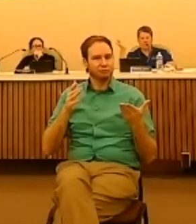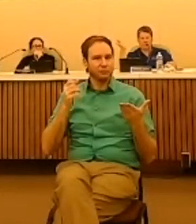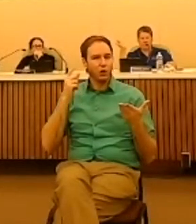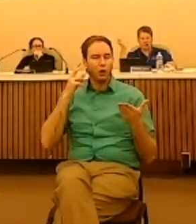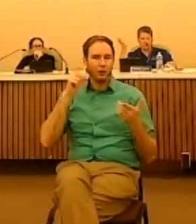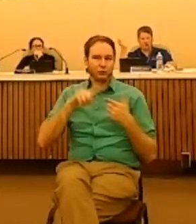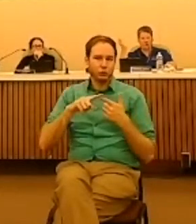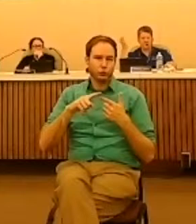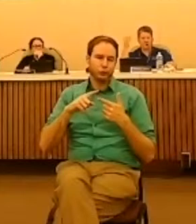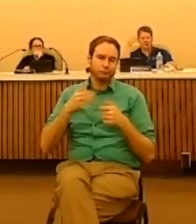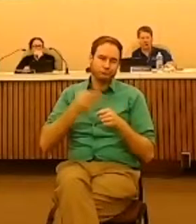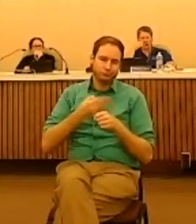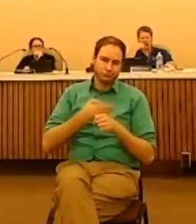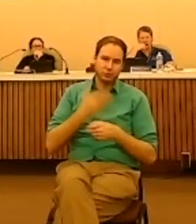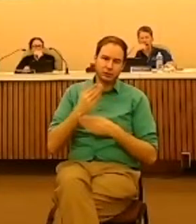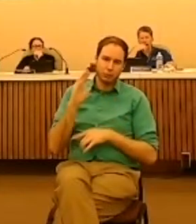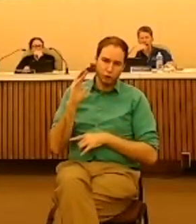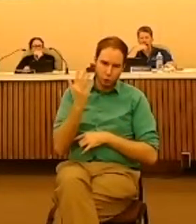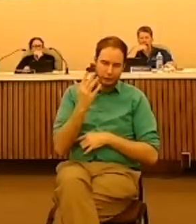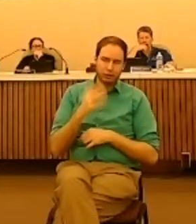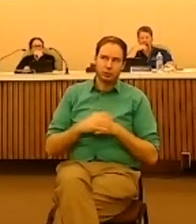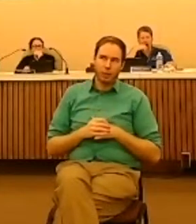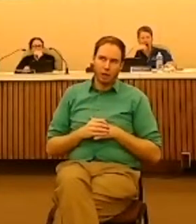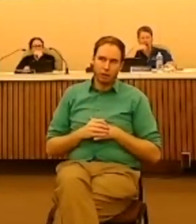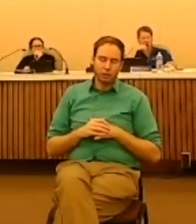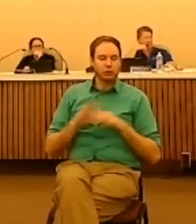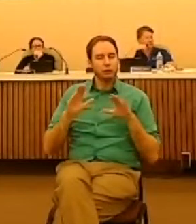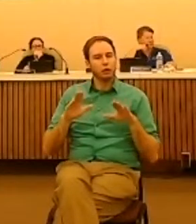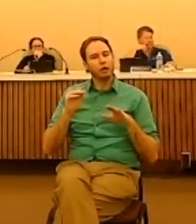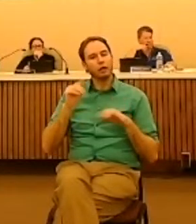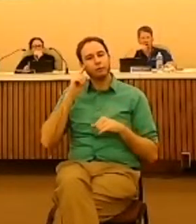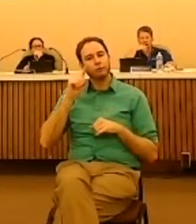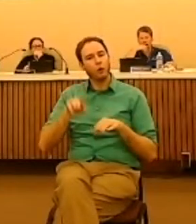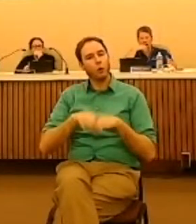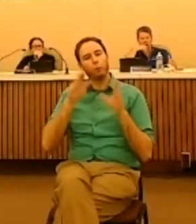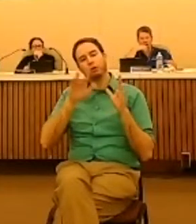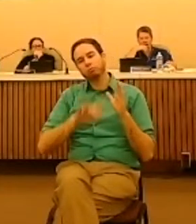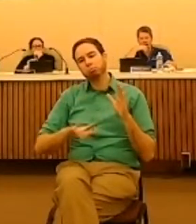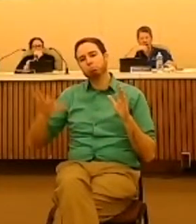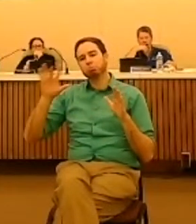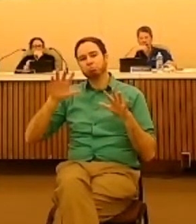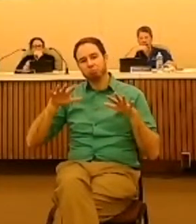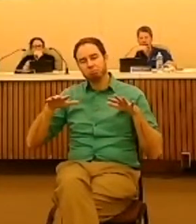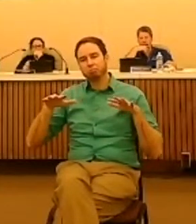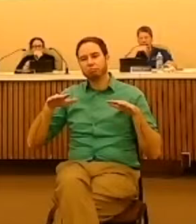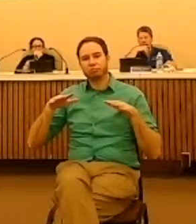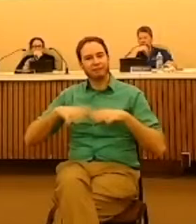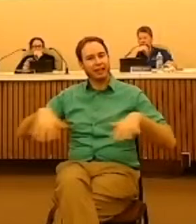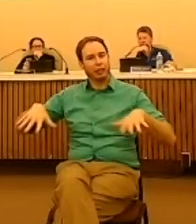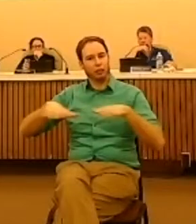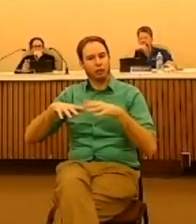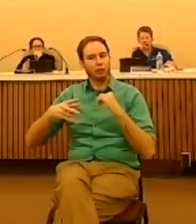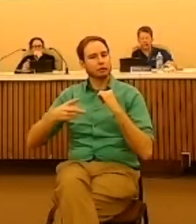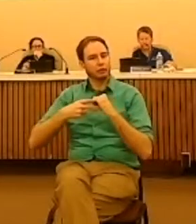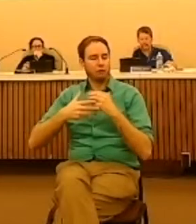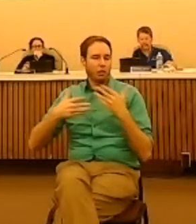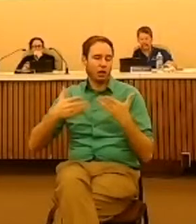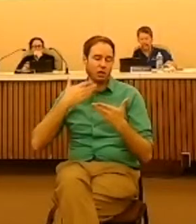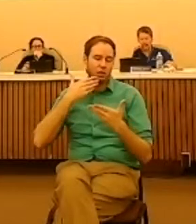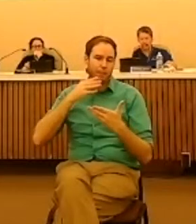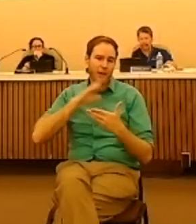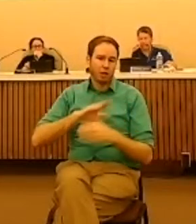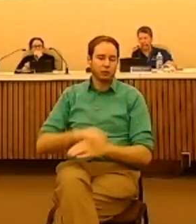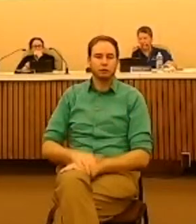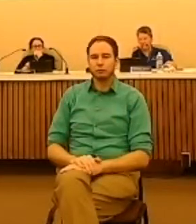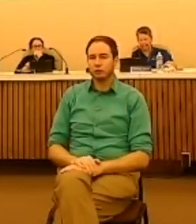down trees from a noise standpoint, but in terms of open fields, they definitely preserve a lot of open space. So Well, I